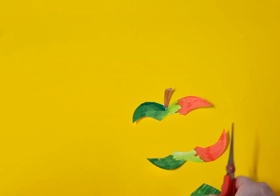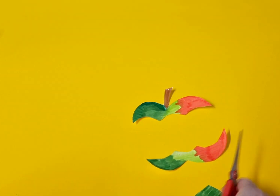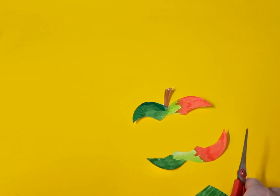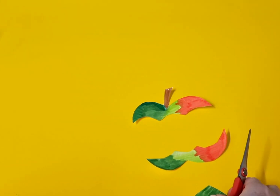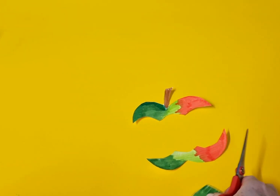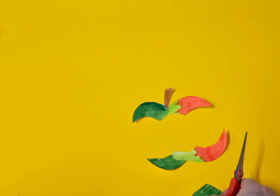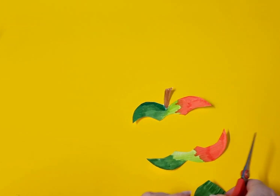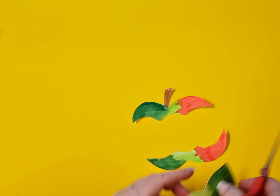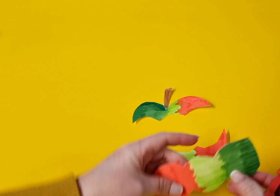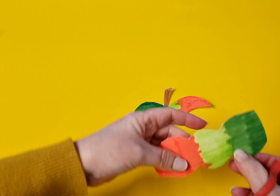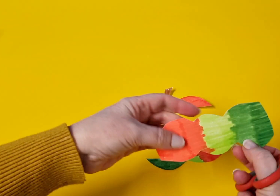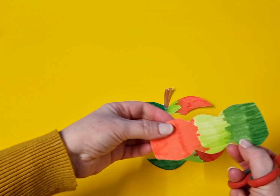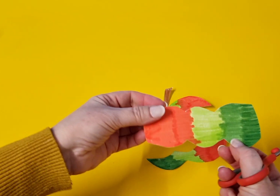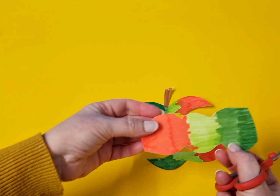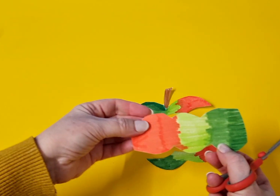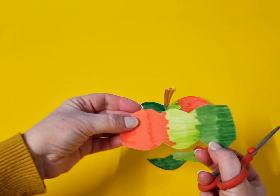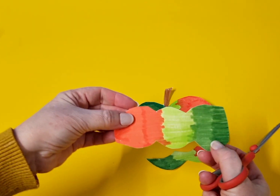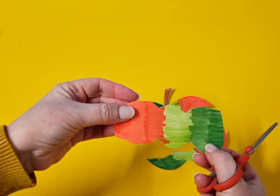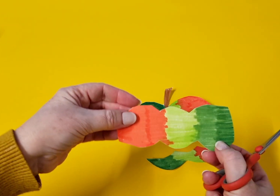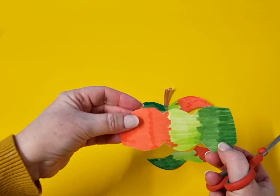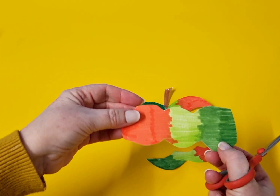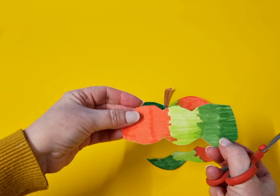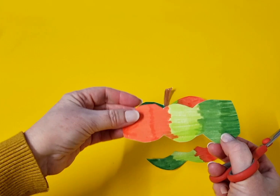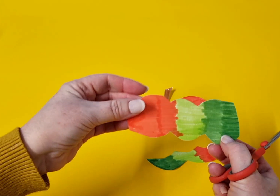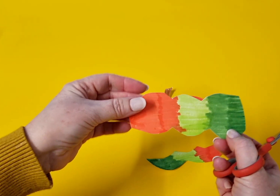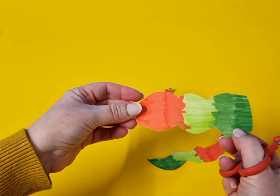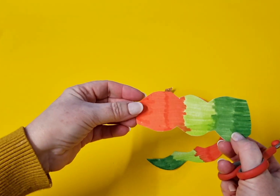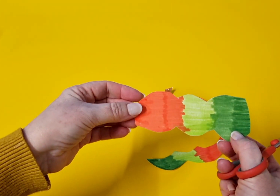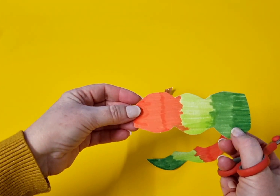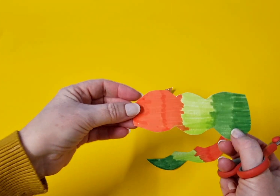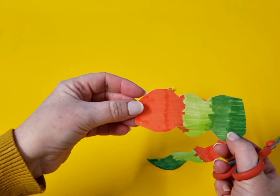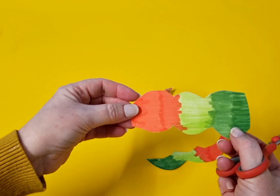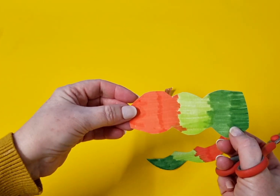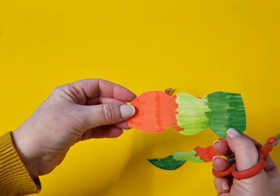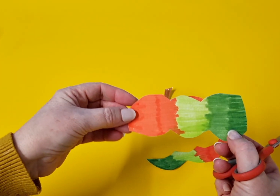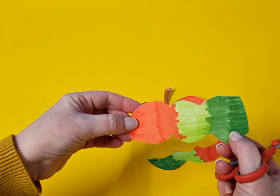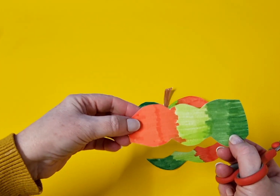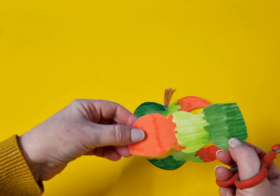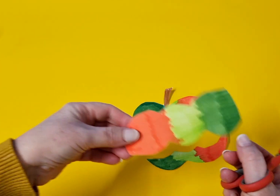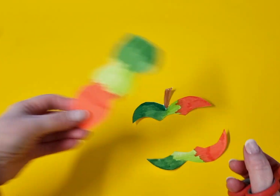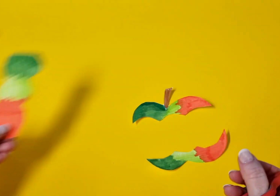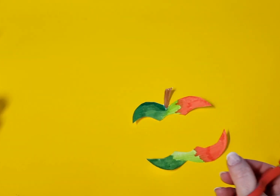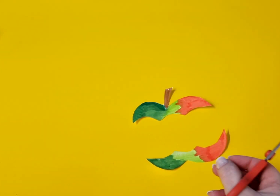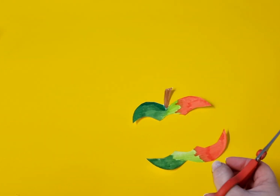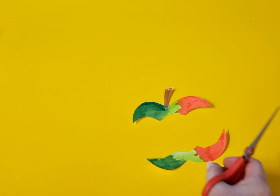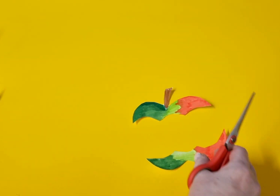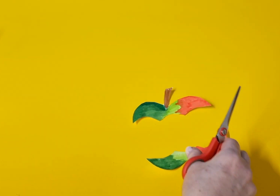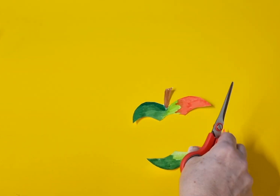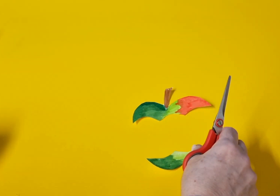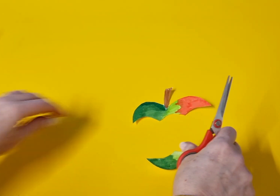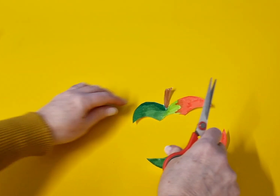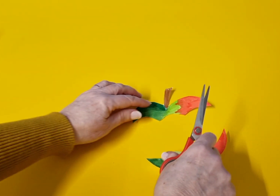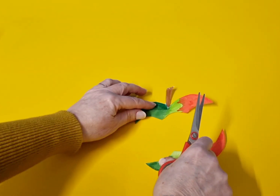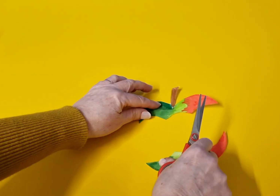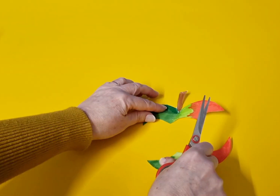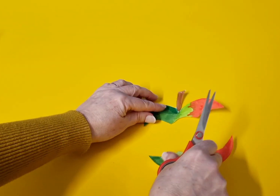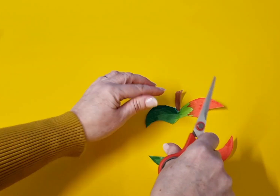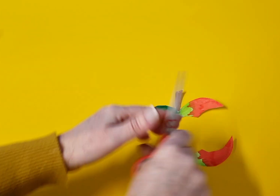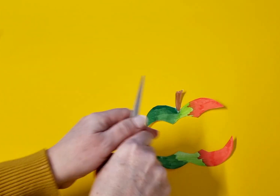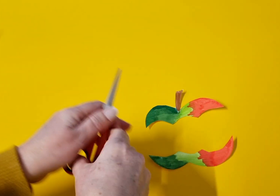Now this middle piece is the bit that's been eaten, so we're not going to need that. We can just put that to one side. And that leaves us with the